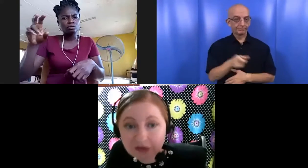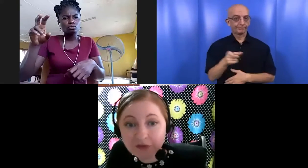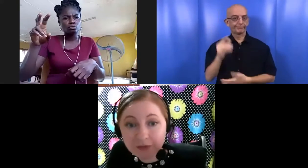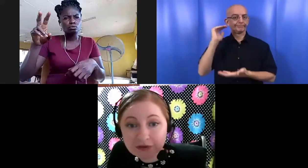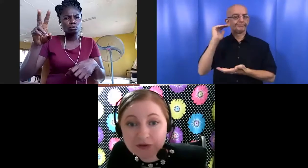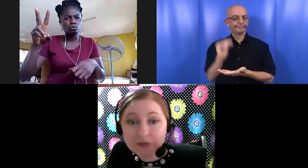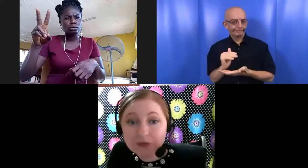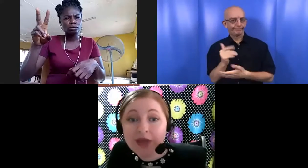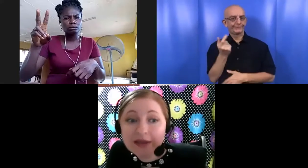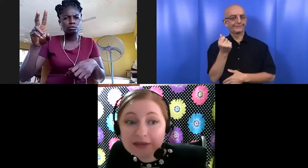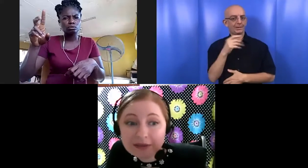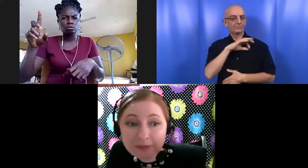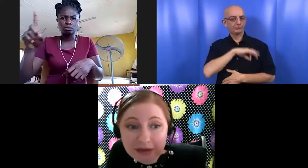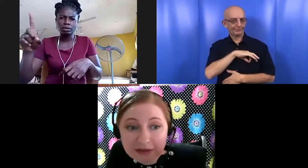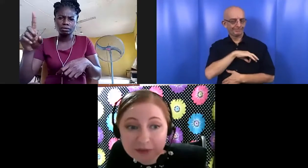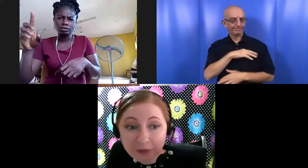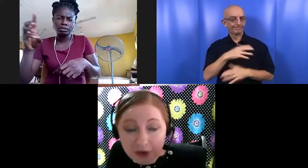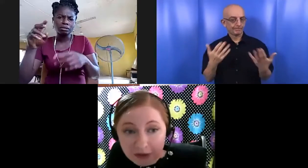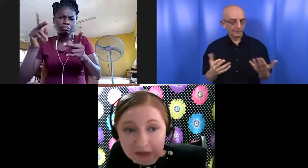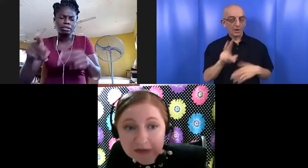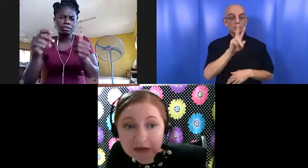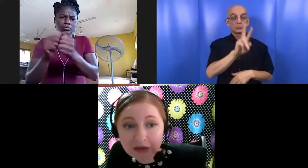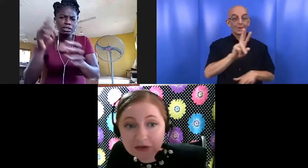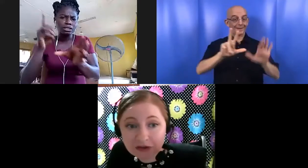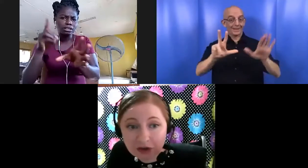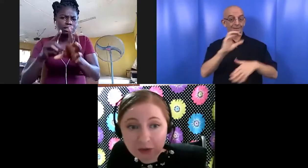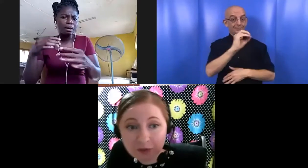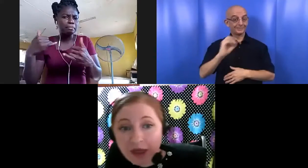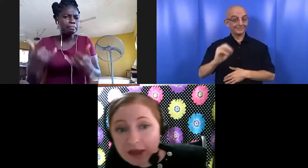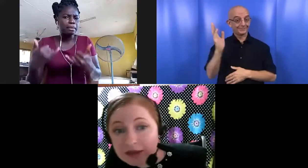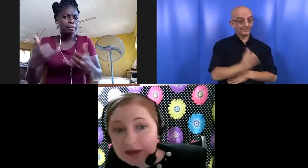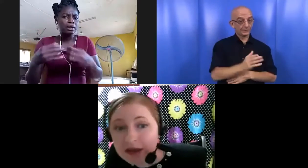23.6% of persons with disabilities permanently